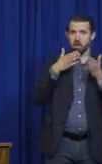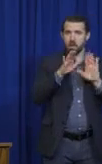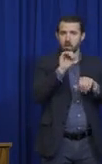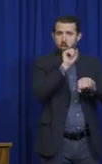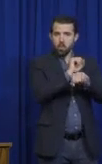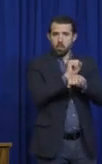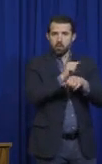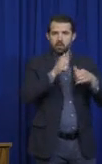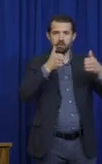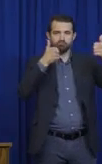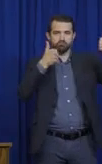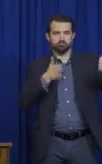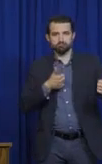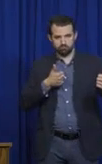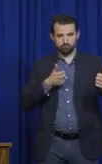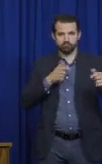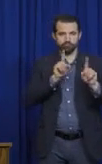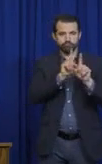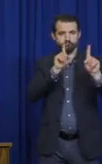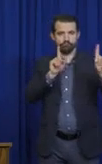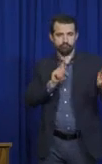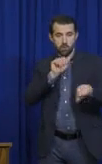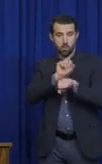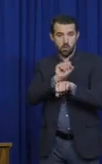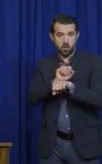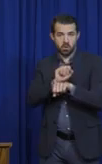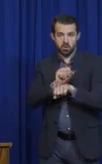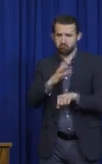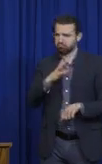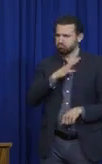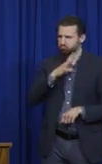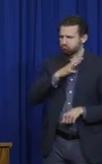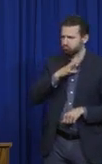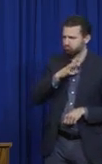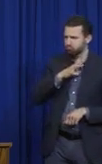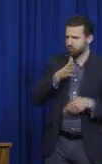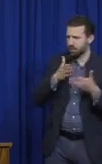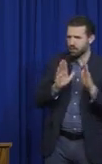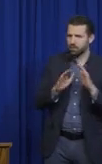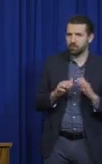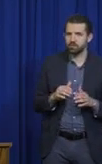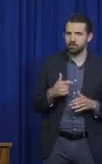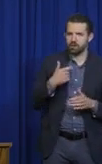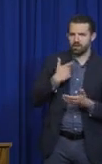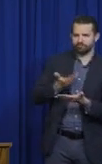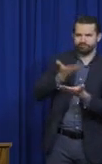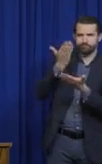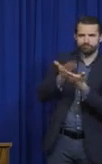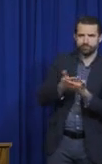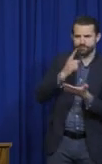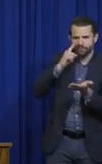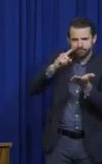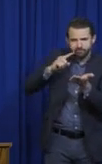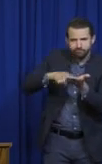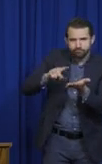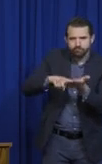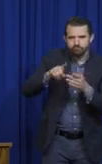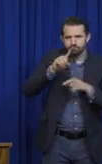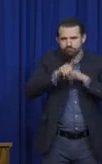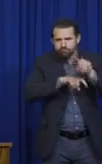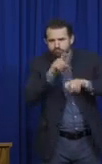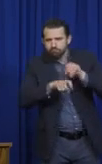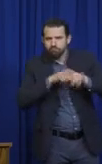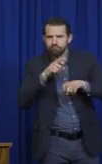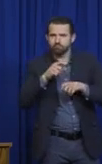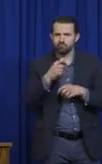would have a fact-finding to try to understand the circumstances and to make a determination.